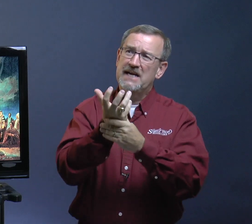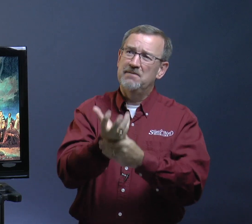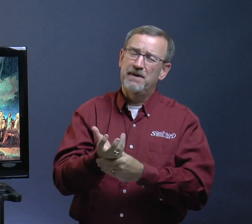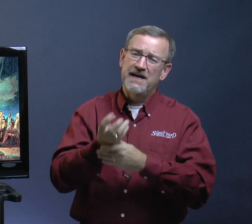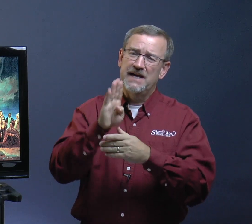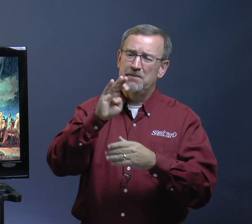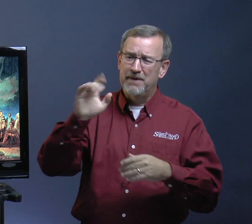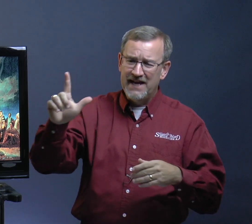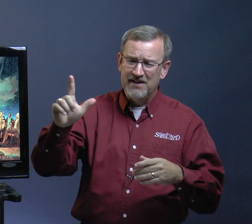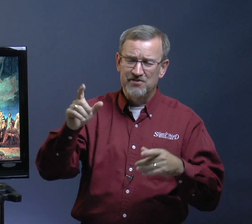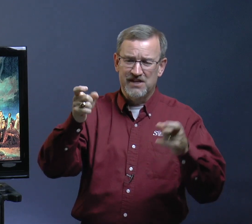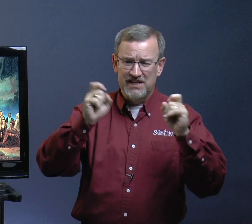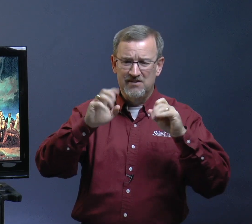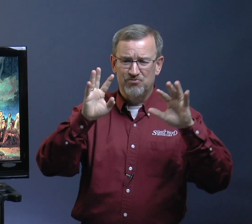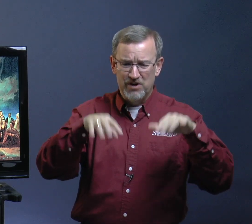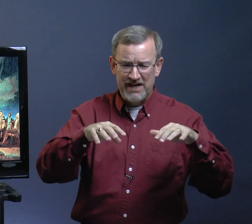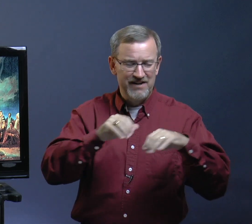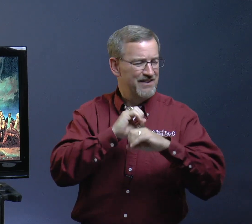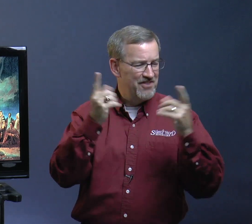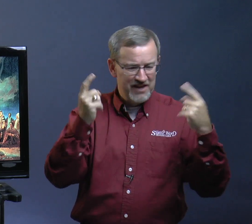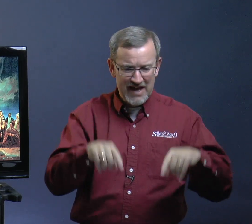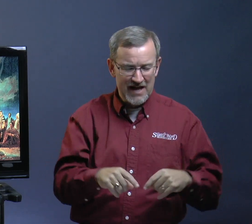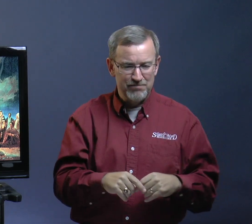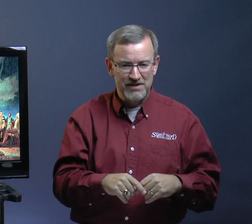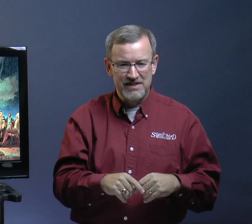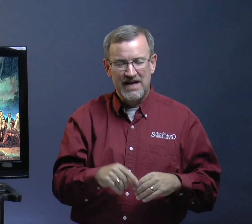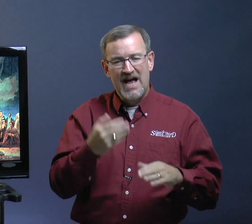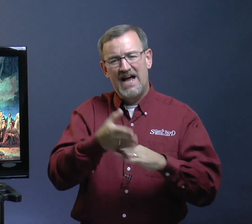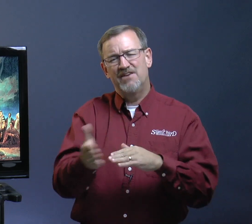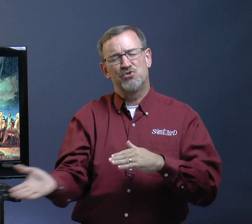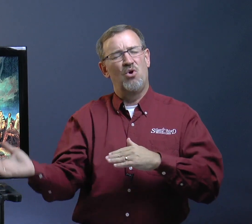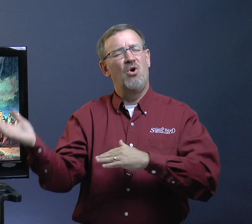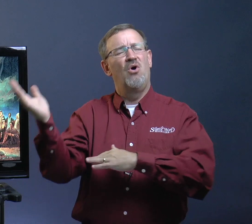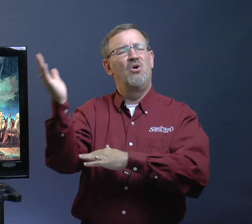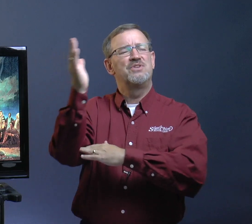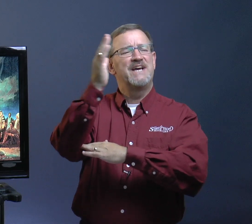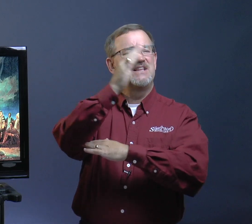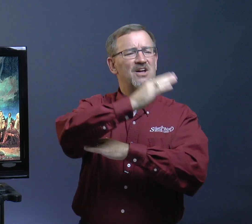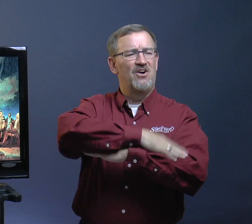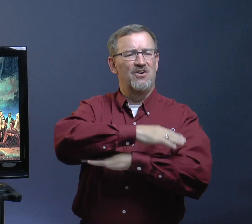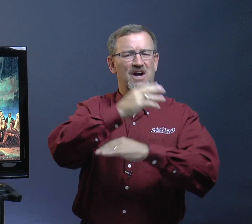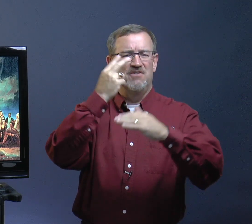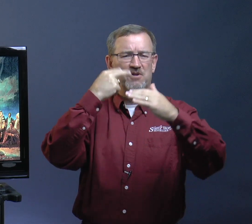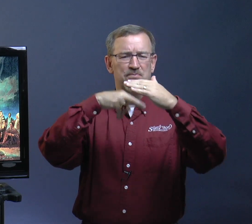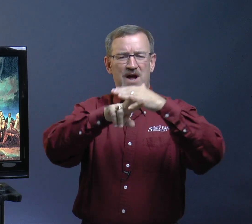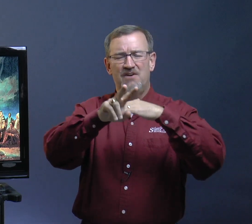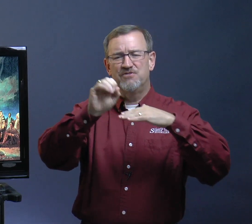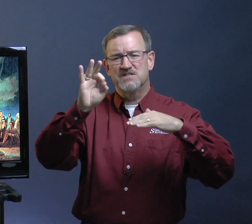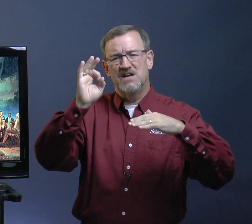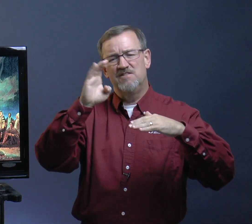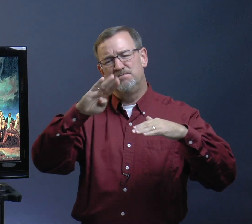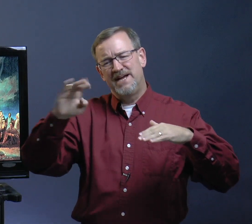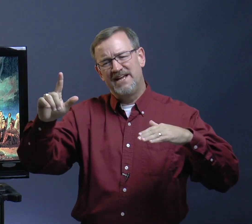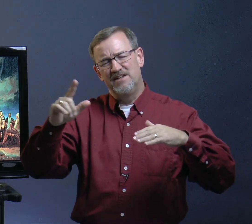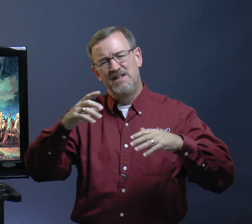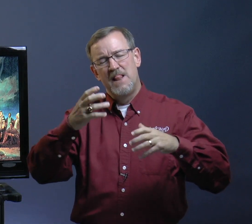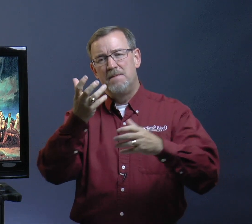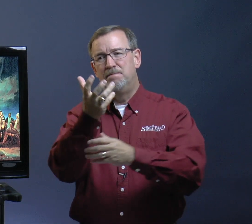and begging Baal to give rain, nothing happened. After all day long of the prophets of Baal